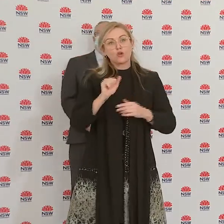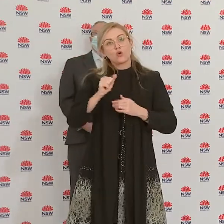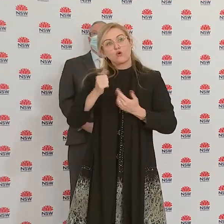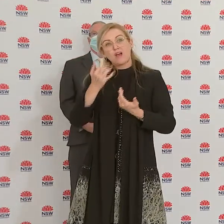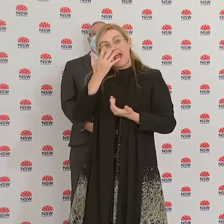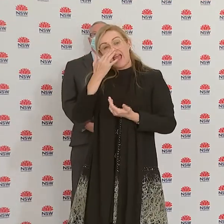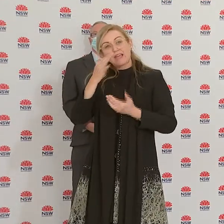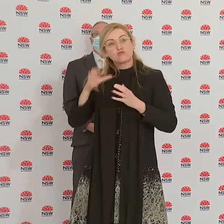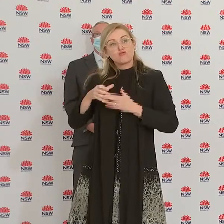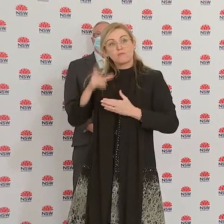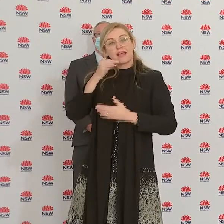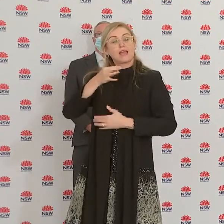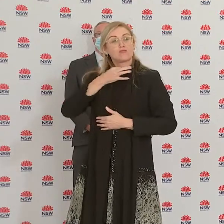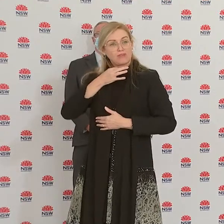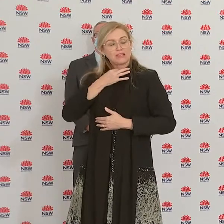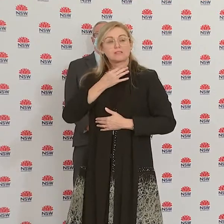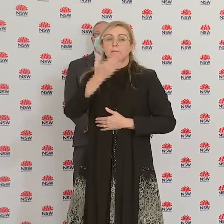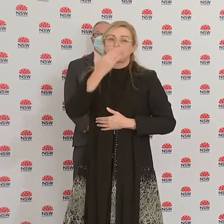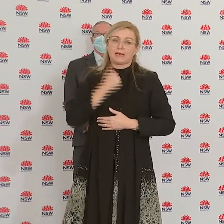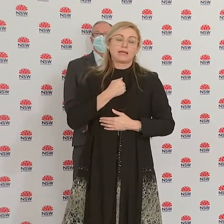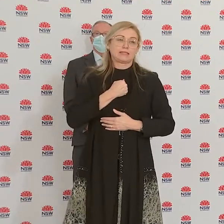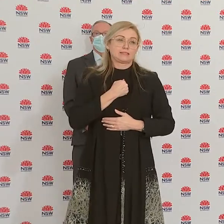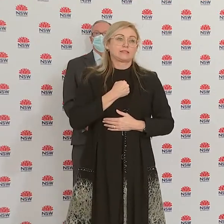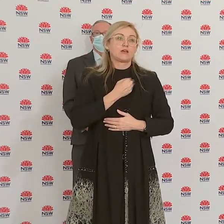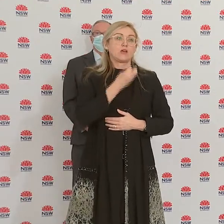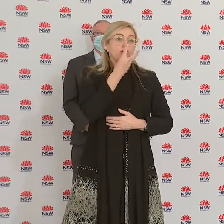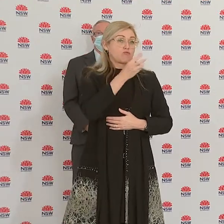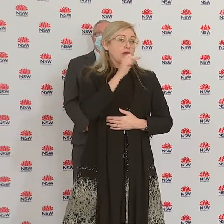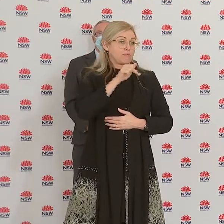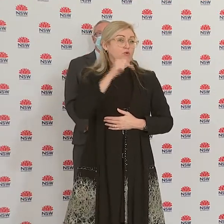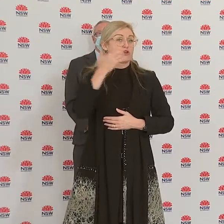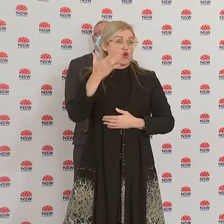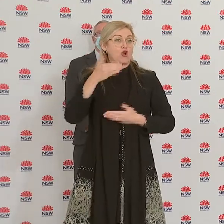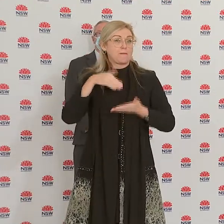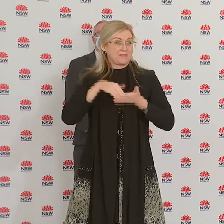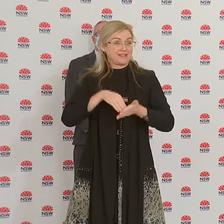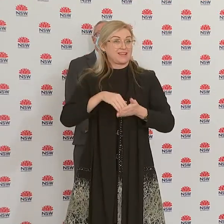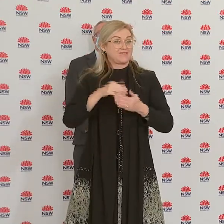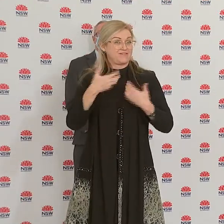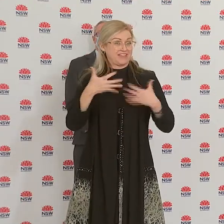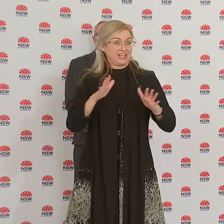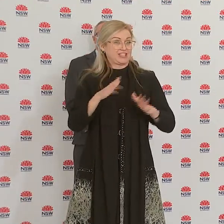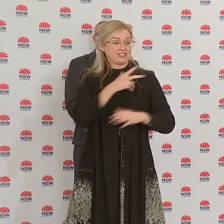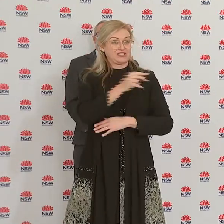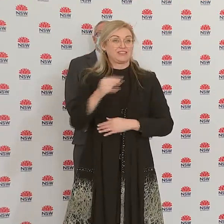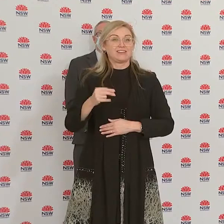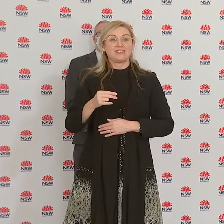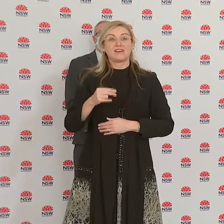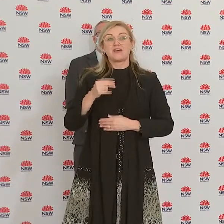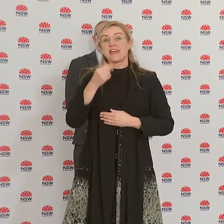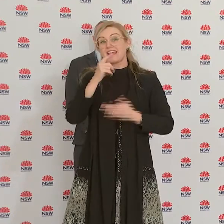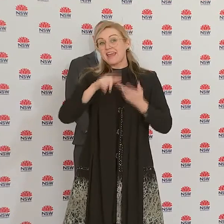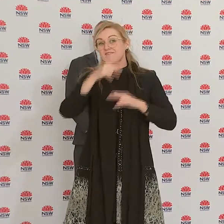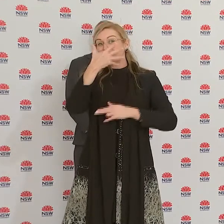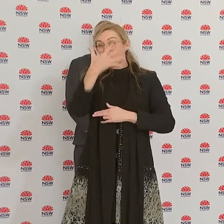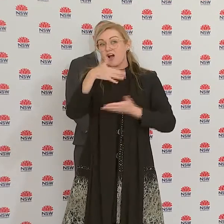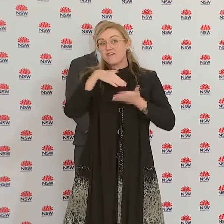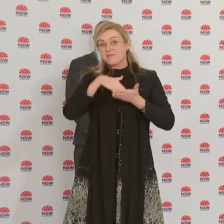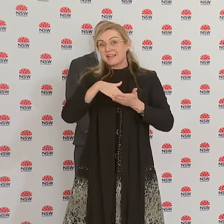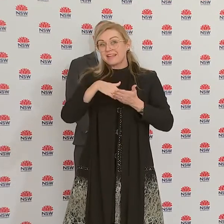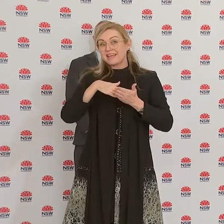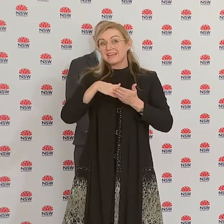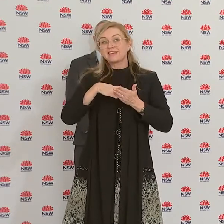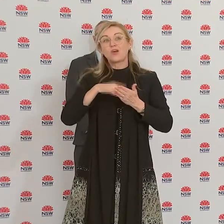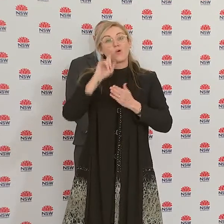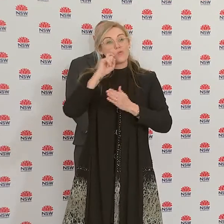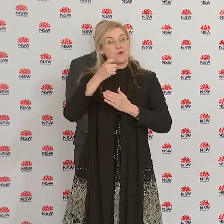forward and get vaccinated. We're at 3.9 million jabs already. Obviously, 5 million jabs means we're halfway to our 80%